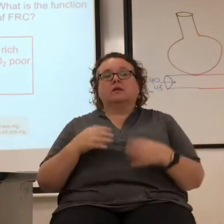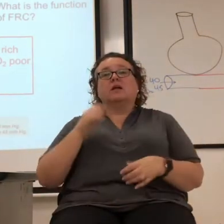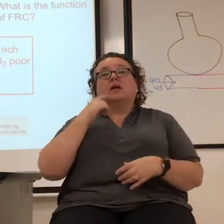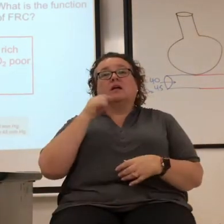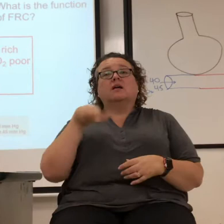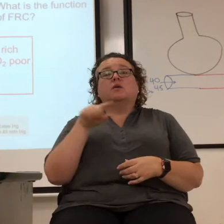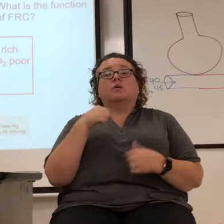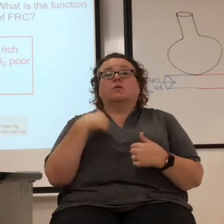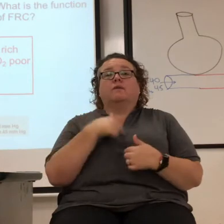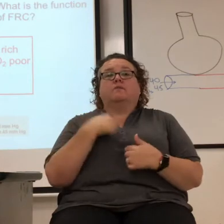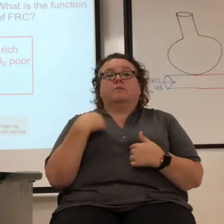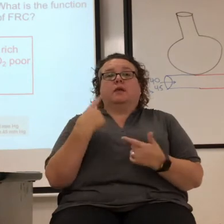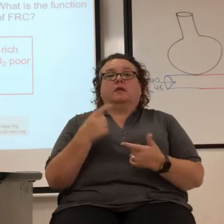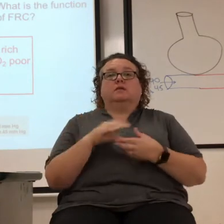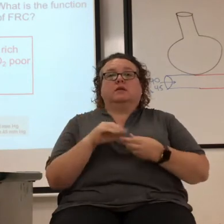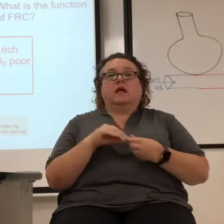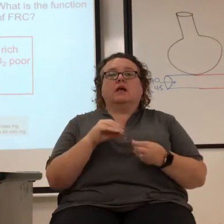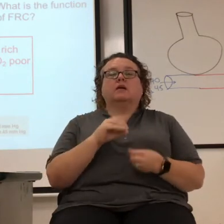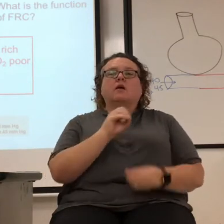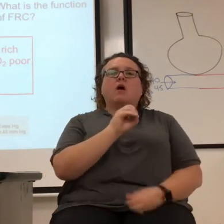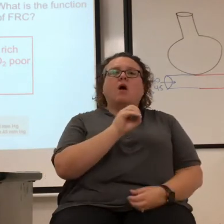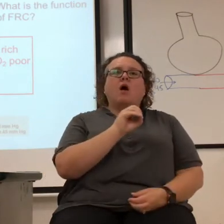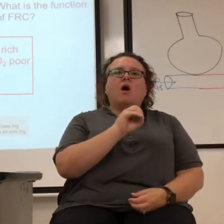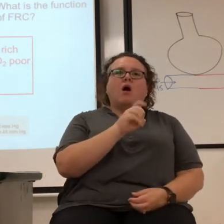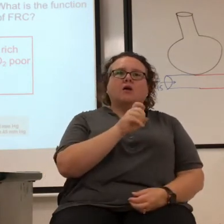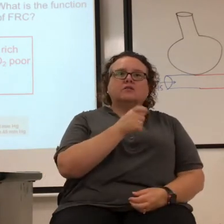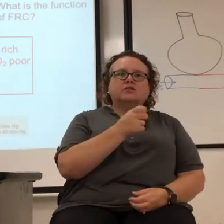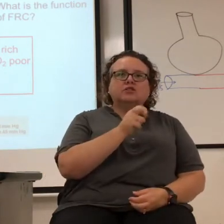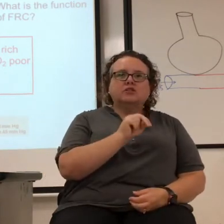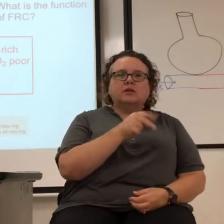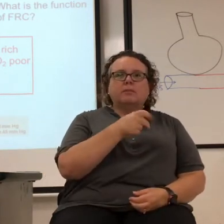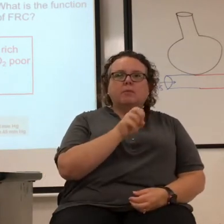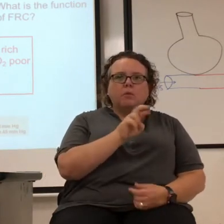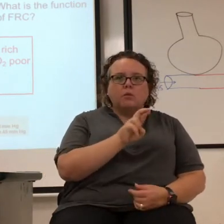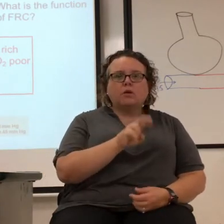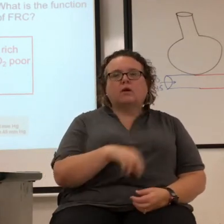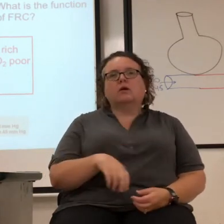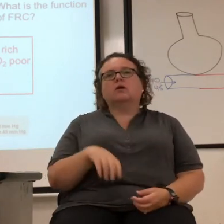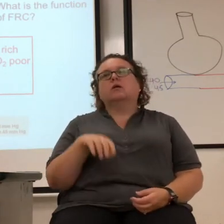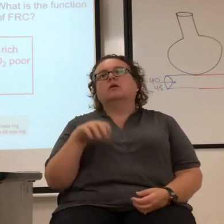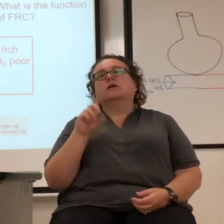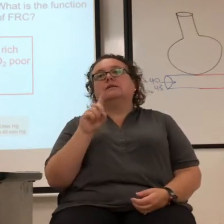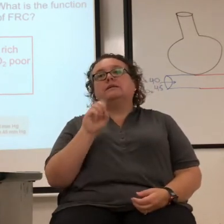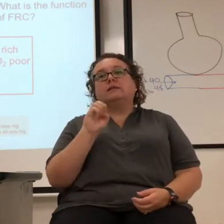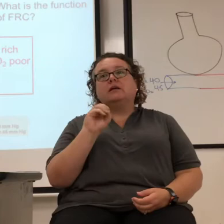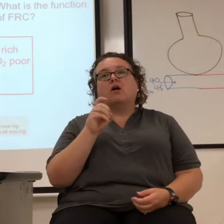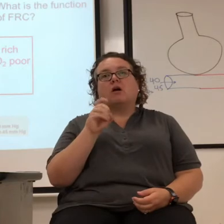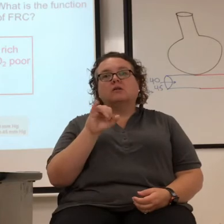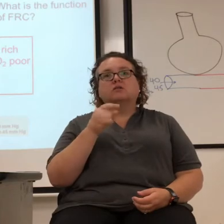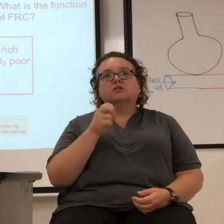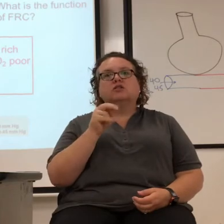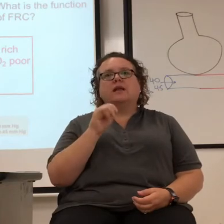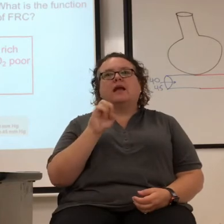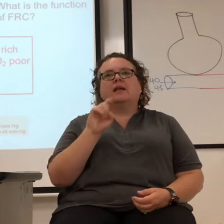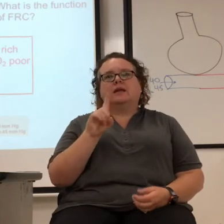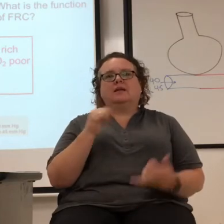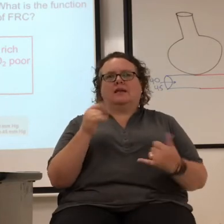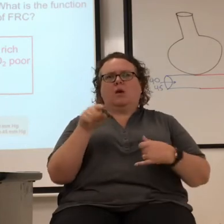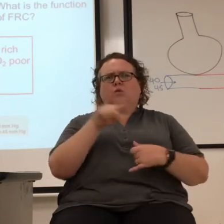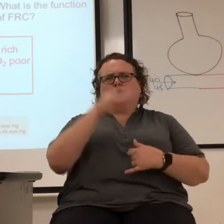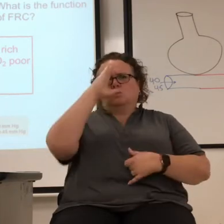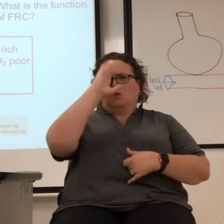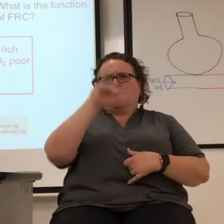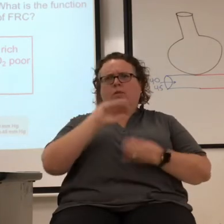We've been saying oxygen poor, deoxygenated, now you know the numbers in terms of partial pressure. Okay, as long as